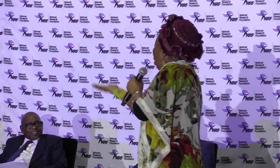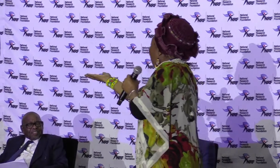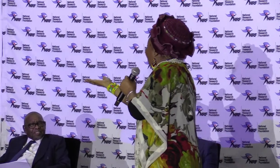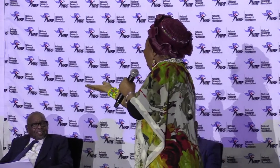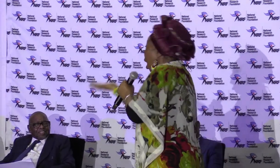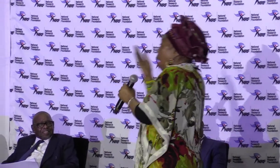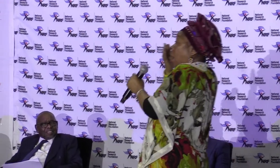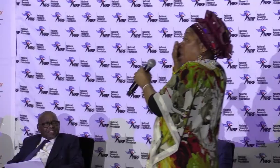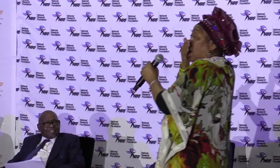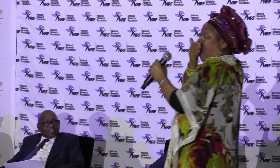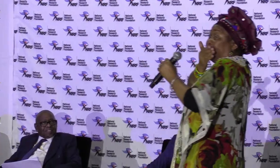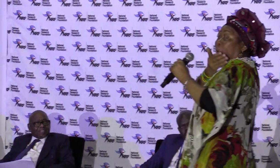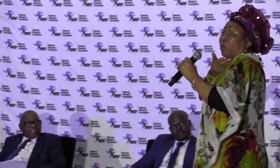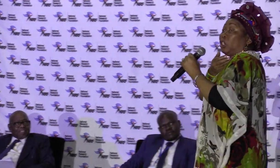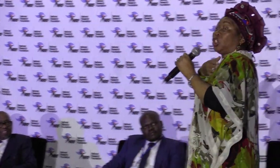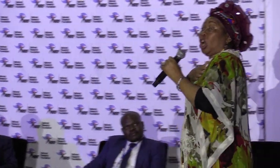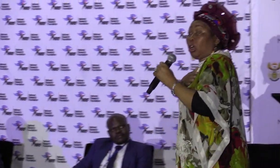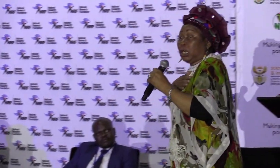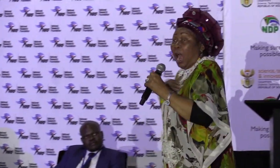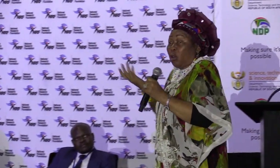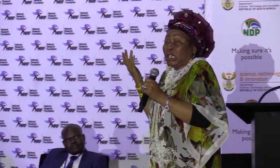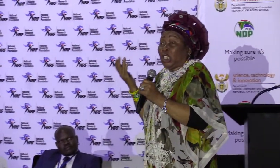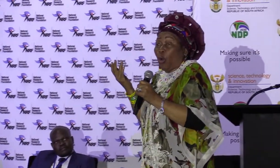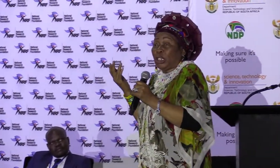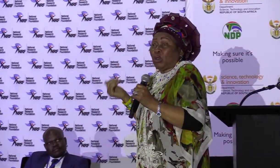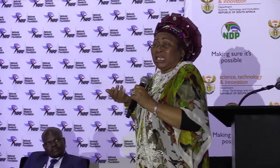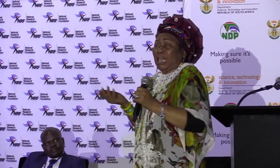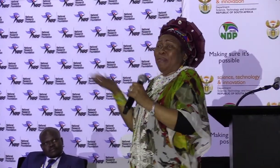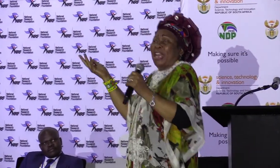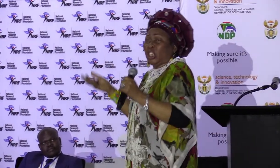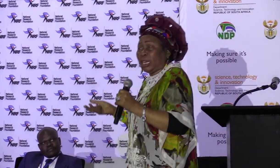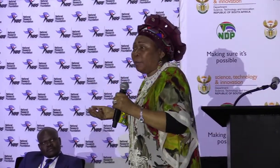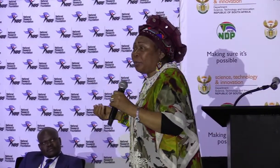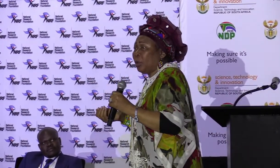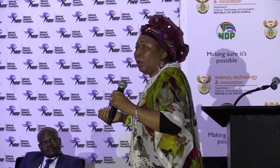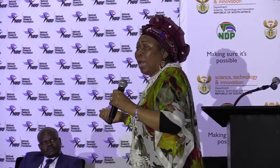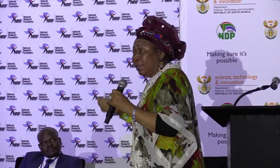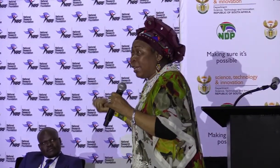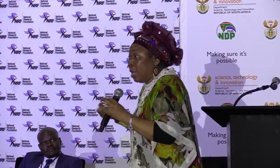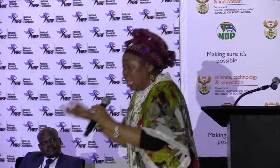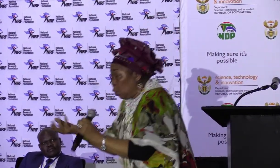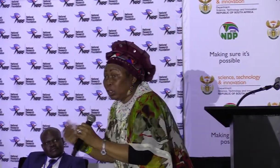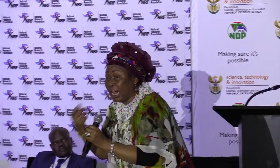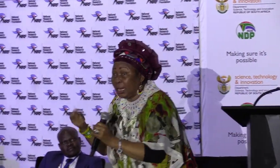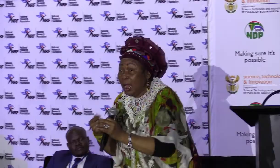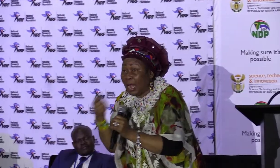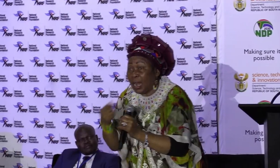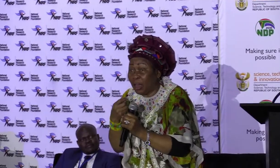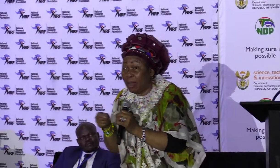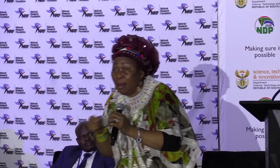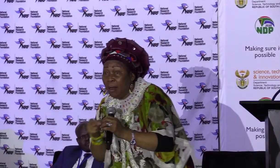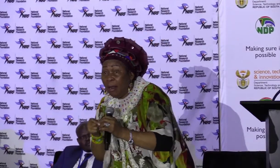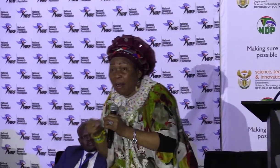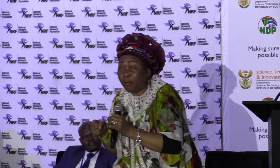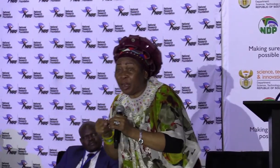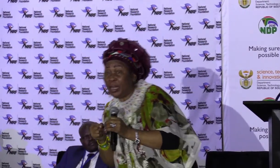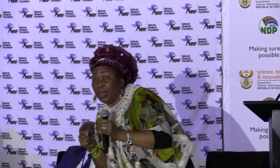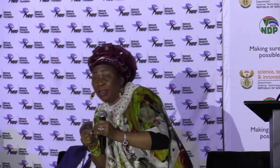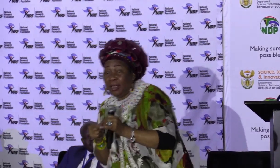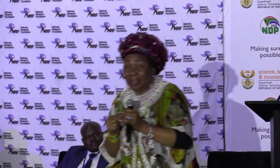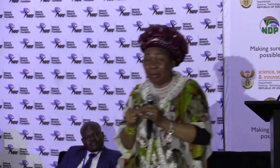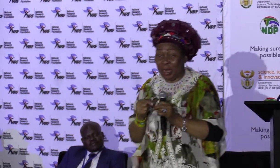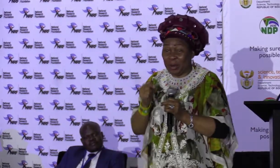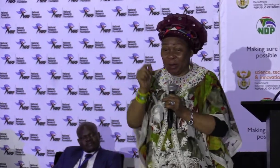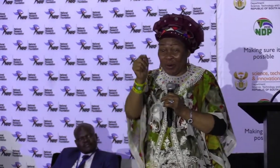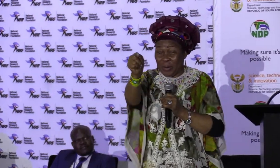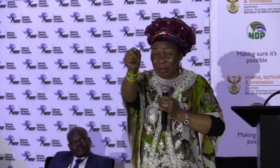he handed it over. Everybody was shocked. Did he do it? It was like magic. And then he would take another